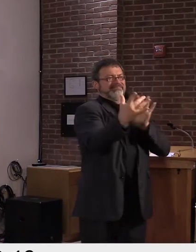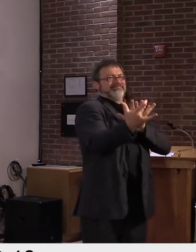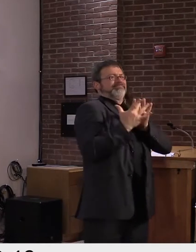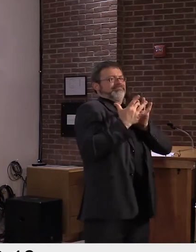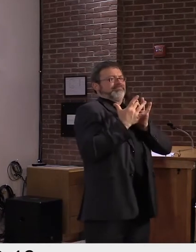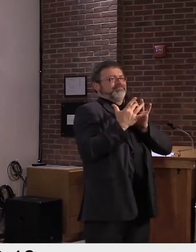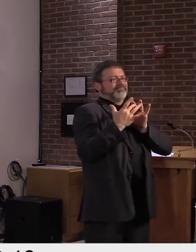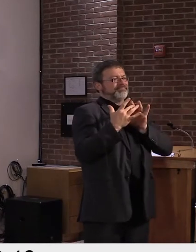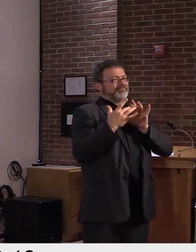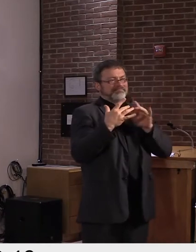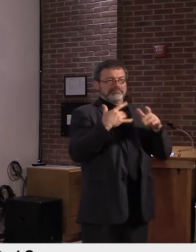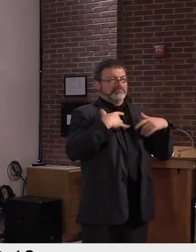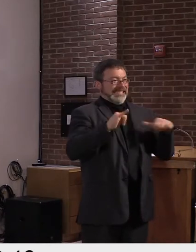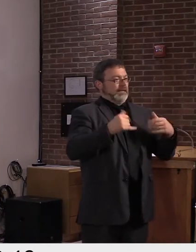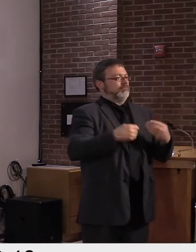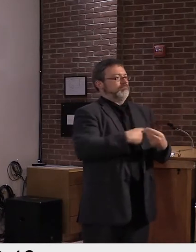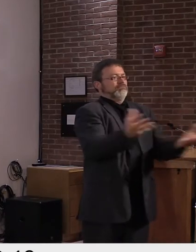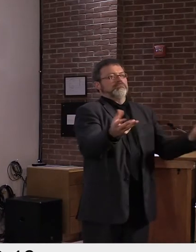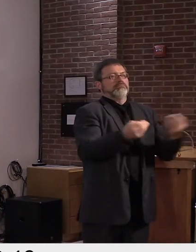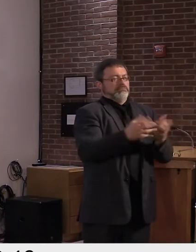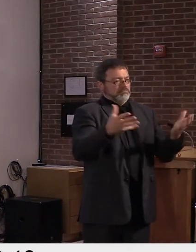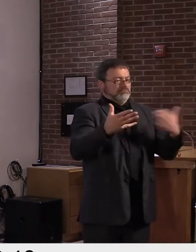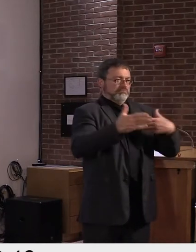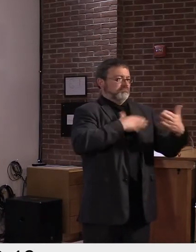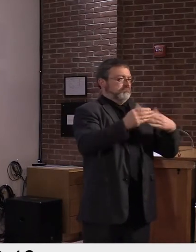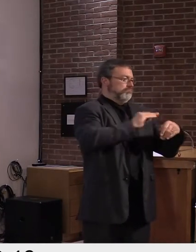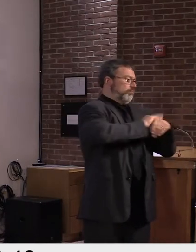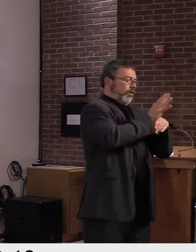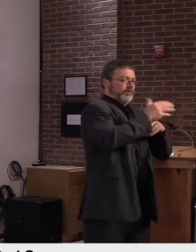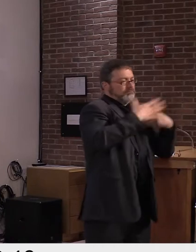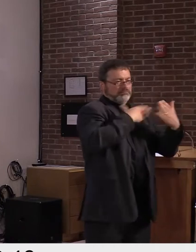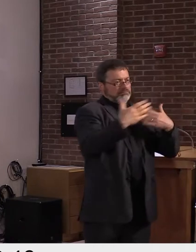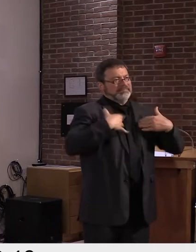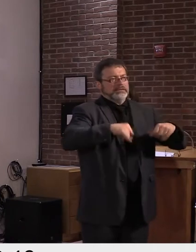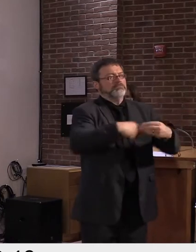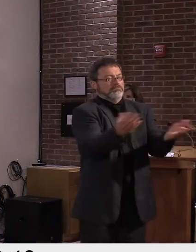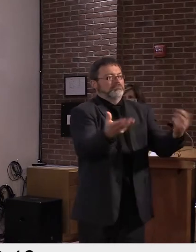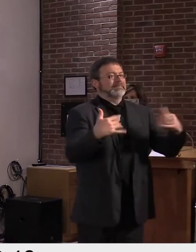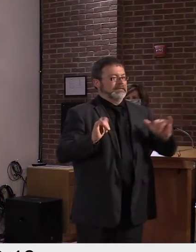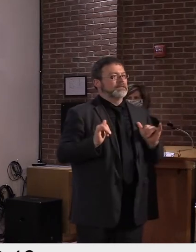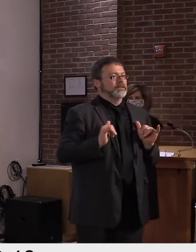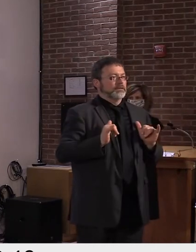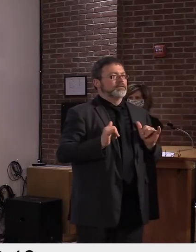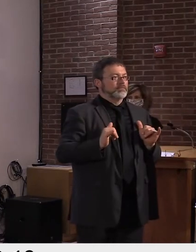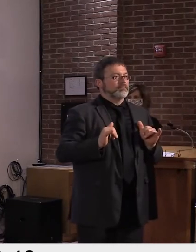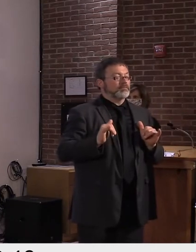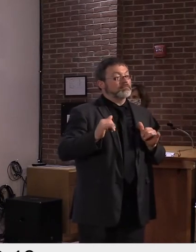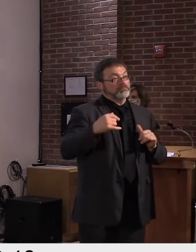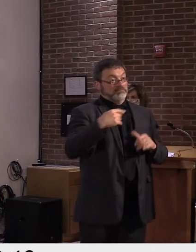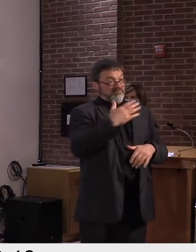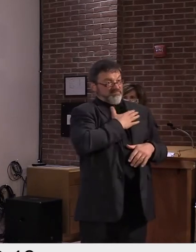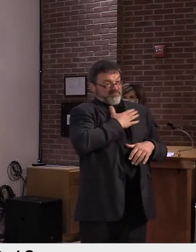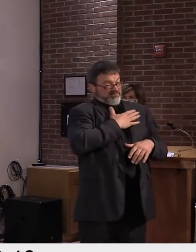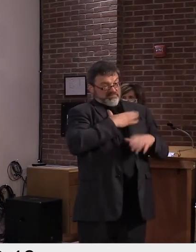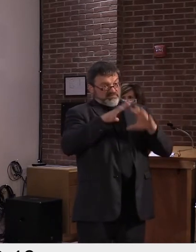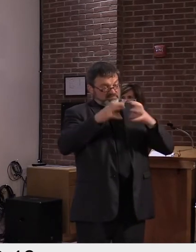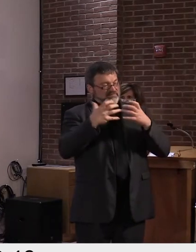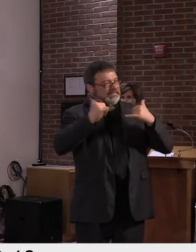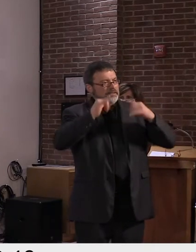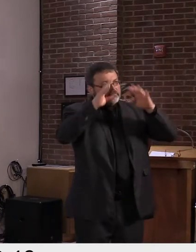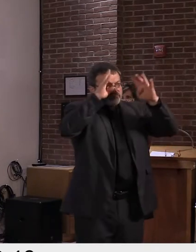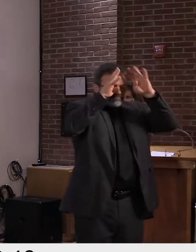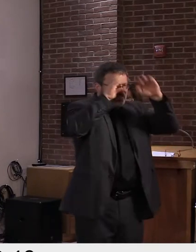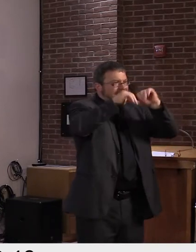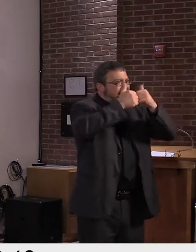a prescription. And there were a lot of very effective ways of getting the drug, like